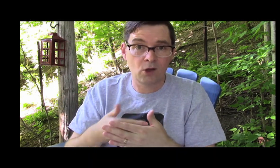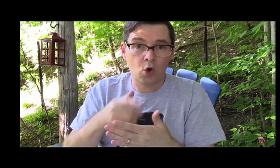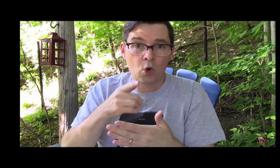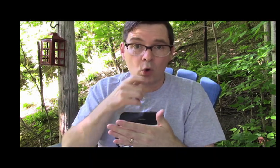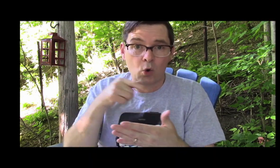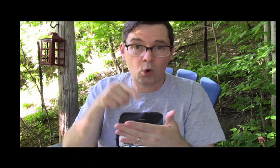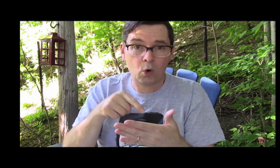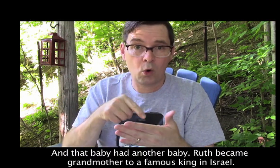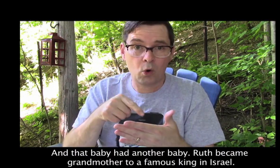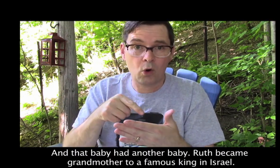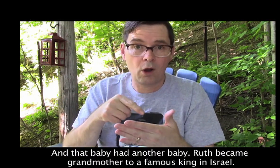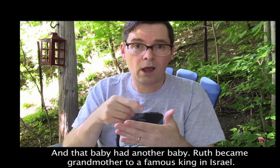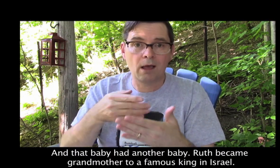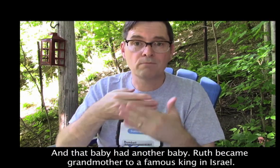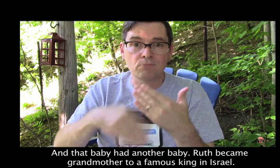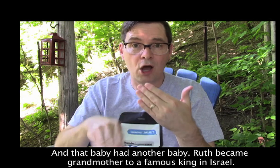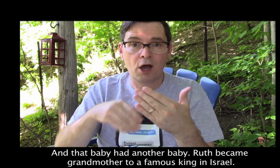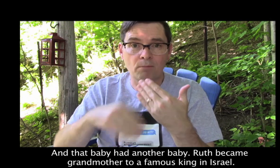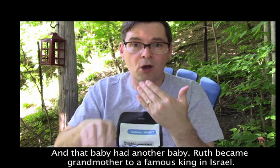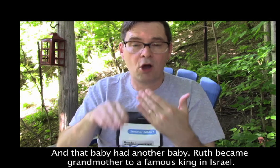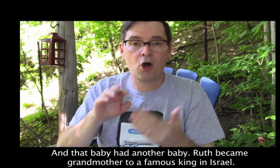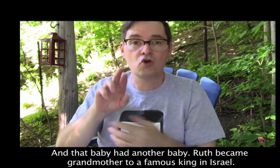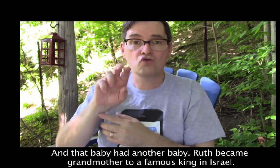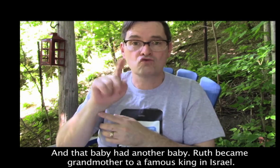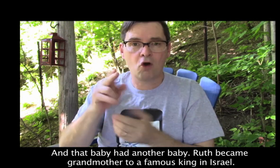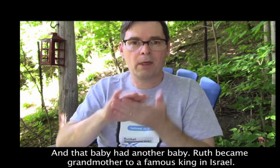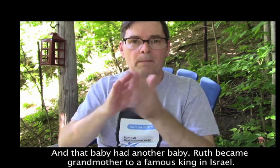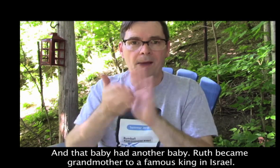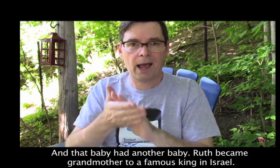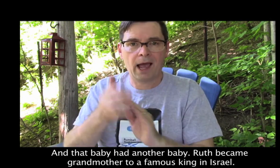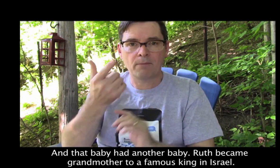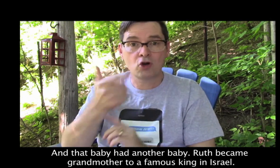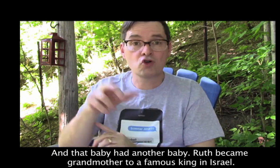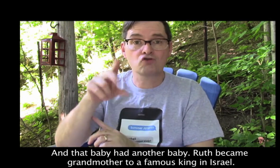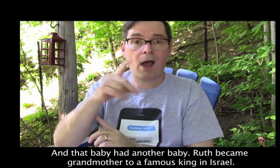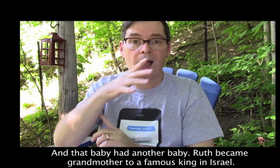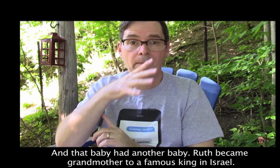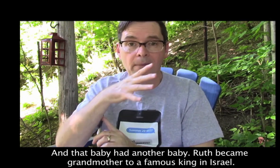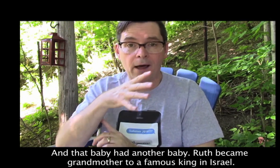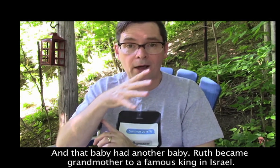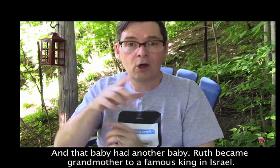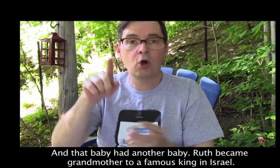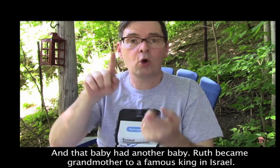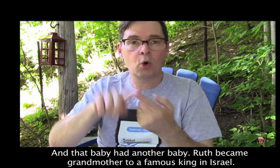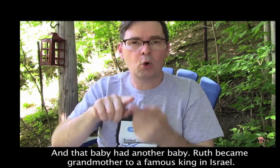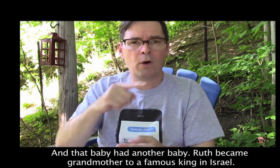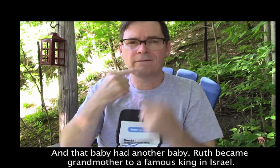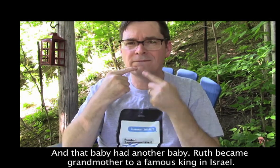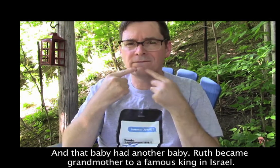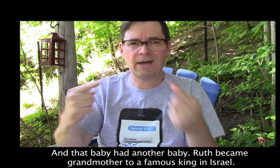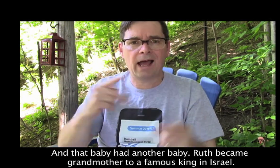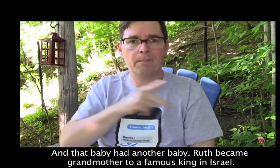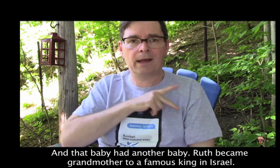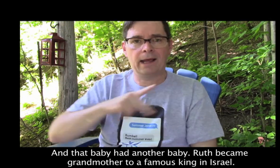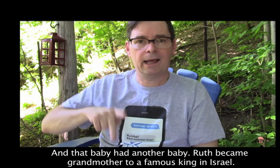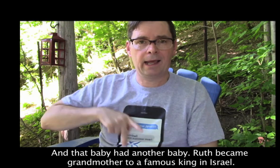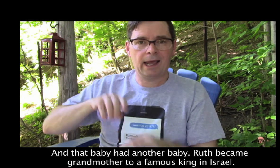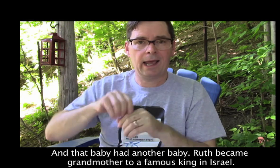baby. And that baby had another child. Ruth became a grandmother to a famous king